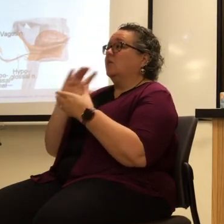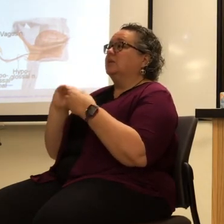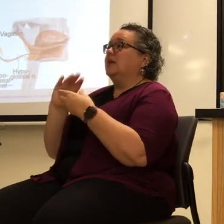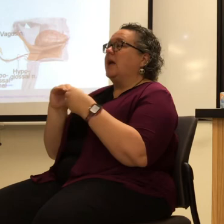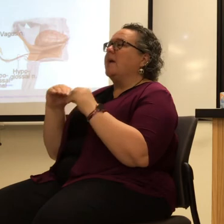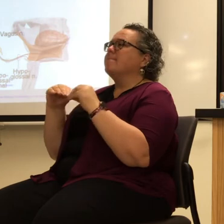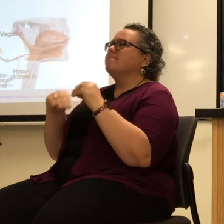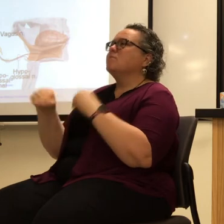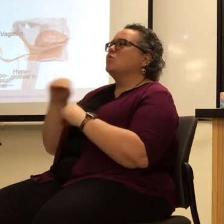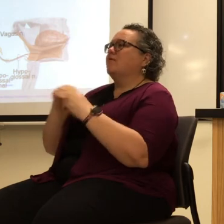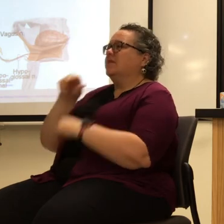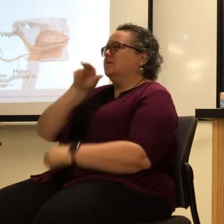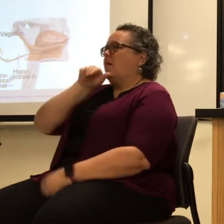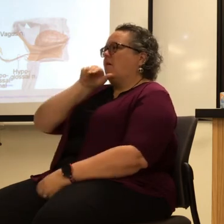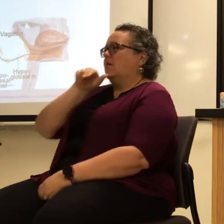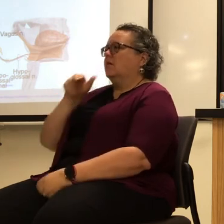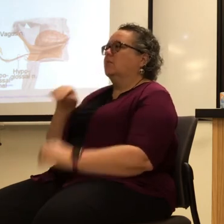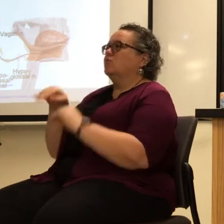move tongue.